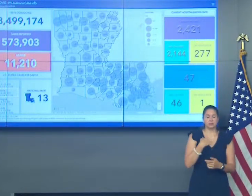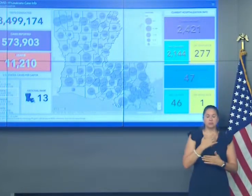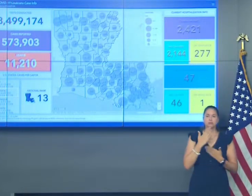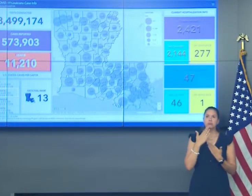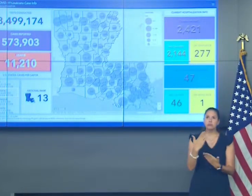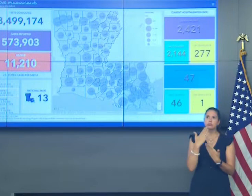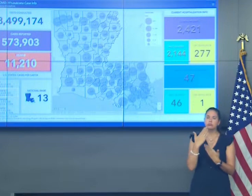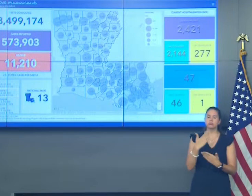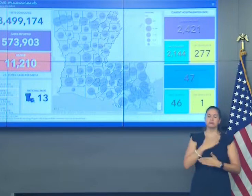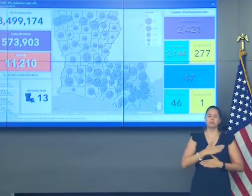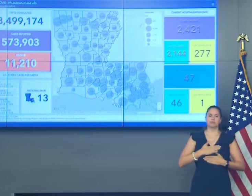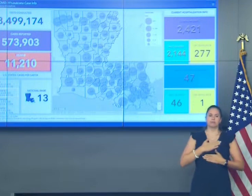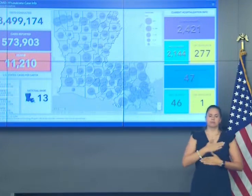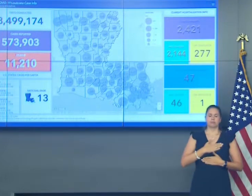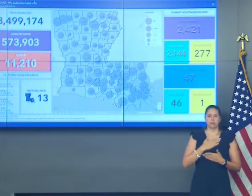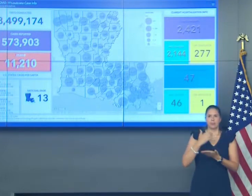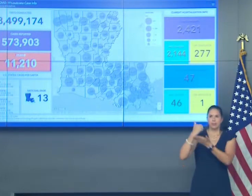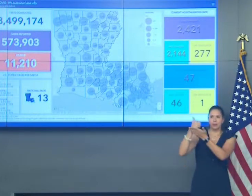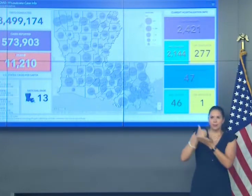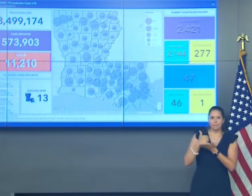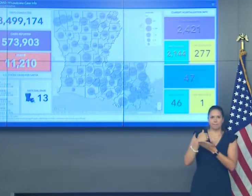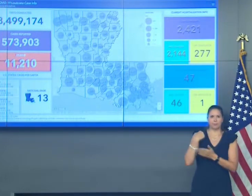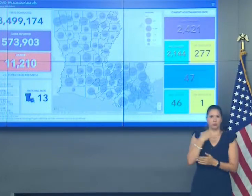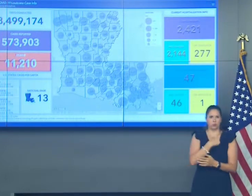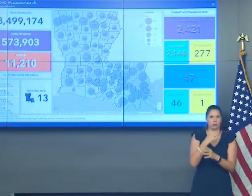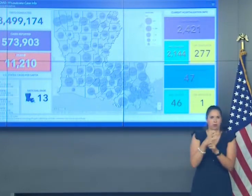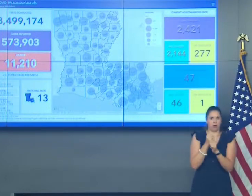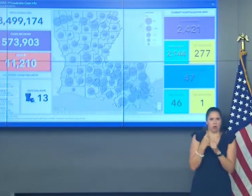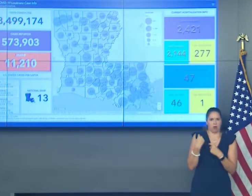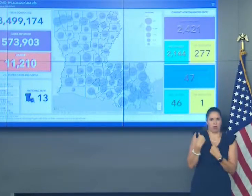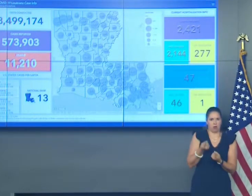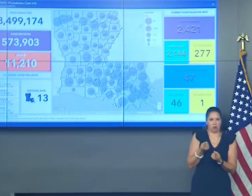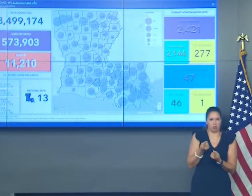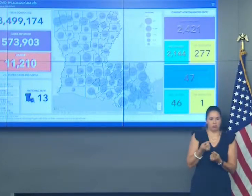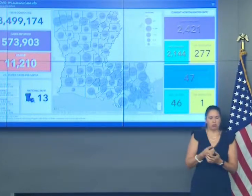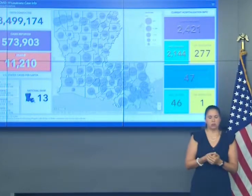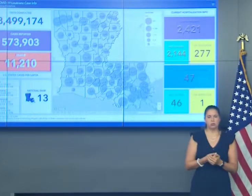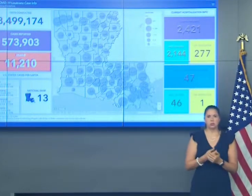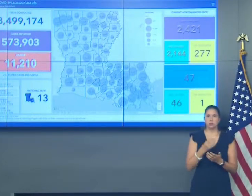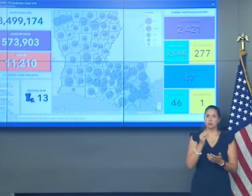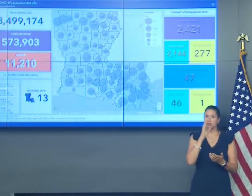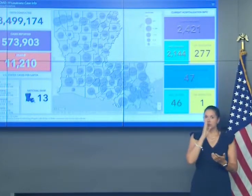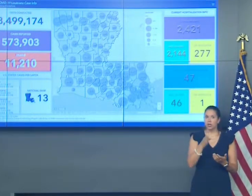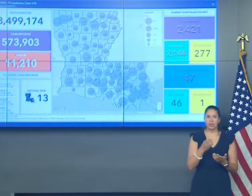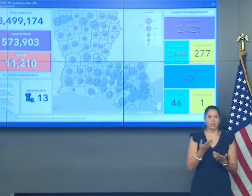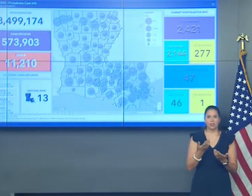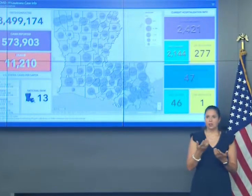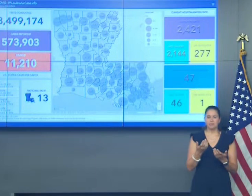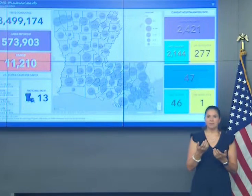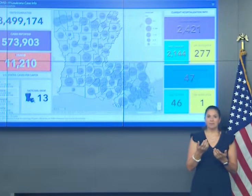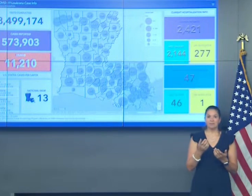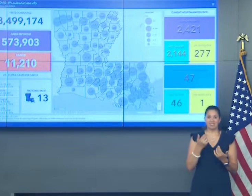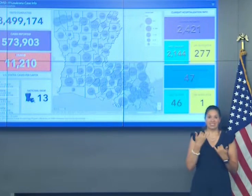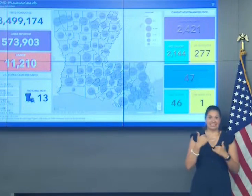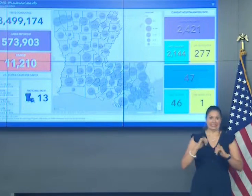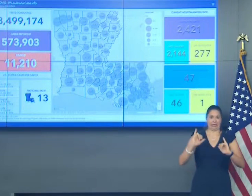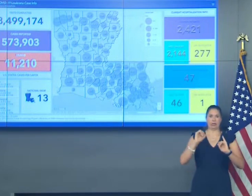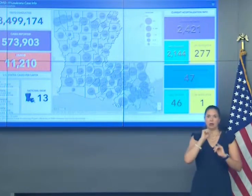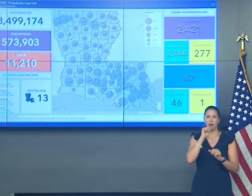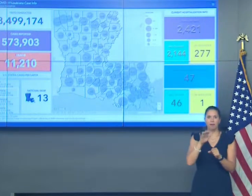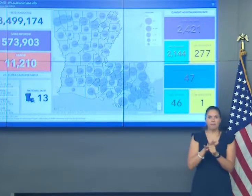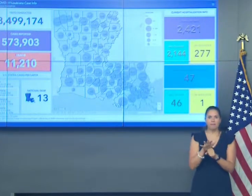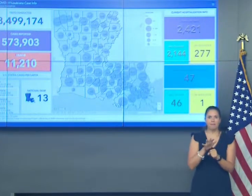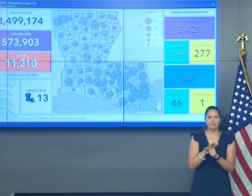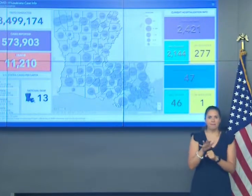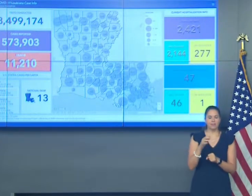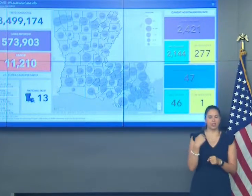appreciative and grateful for the assistance that we have received, and quite frankly, it is nowhere near enough, and we continue